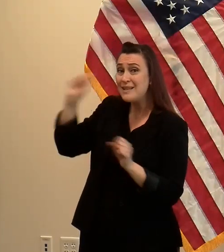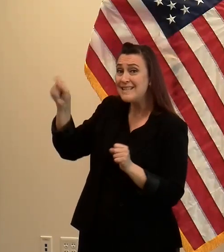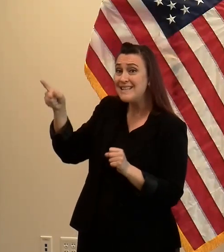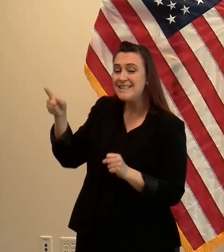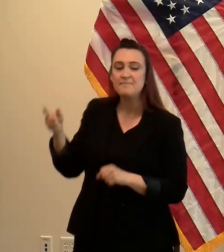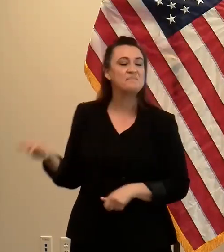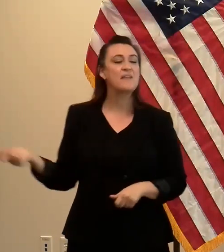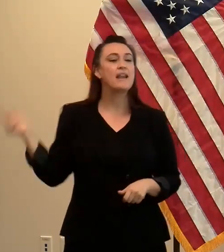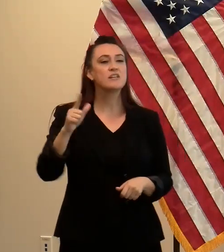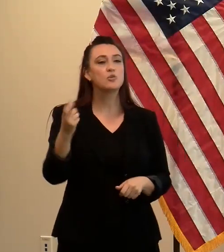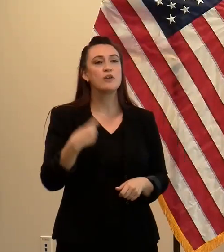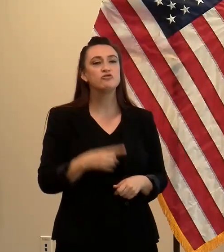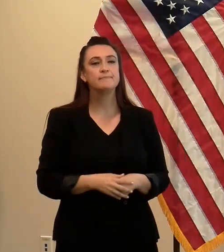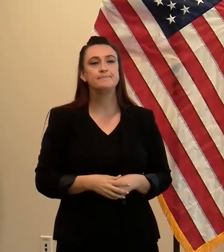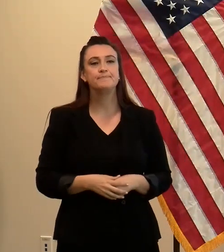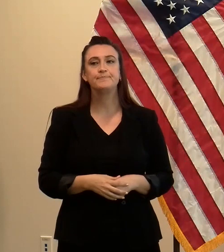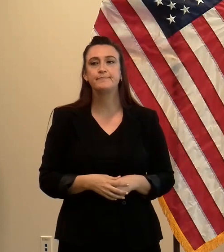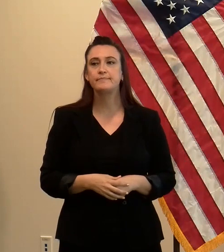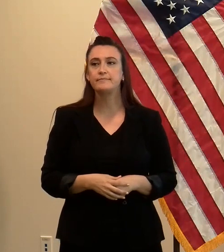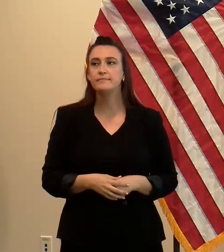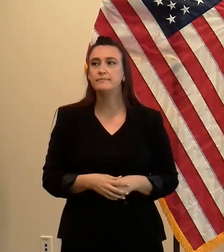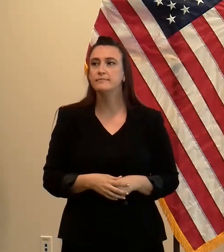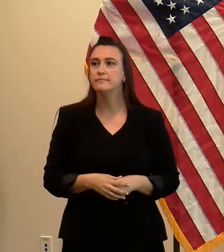Next question.